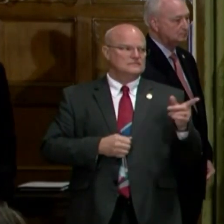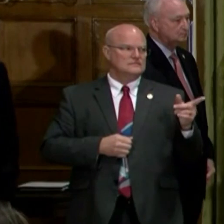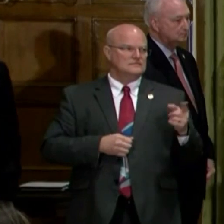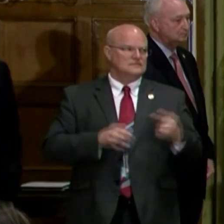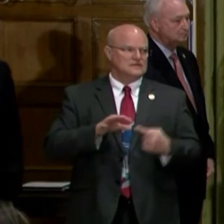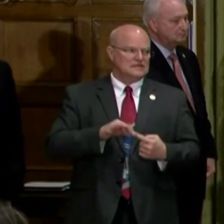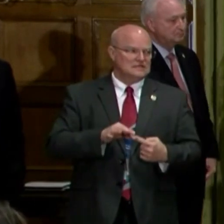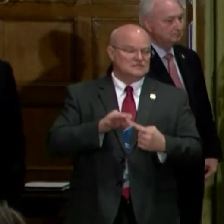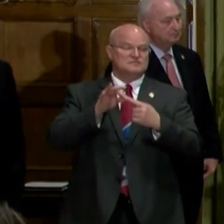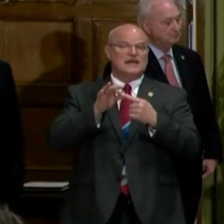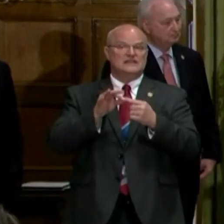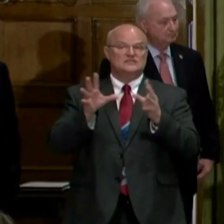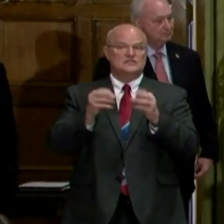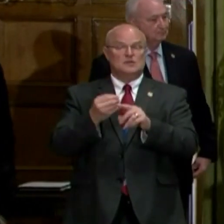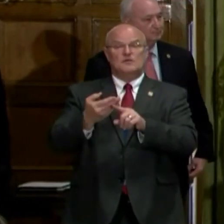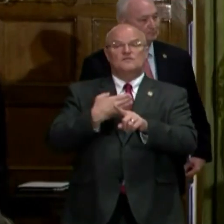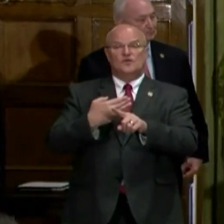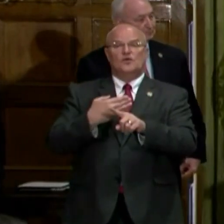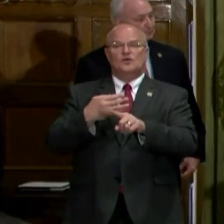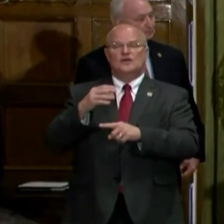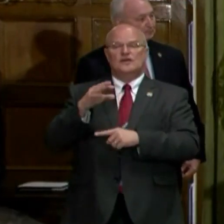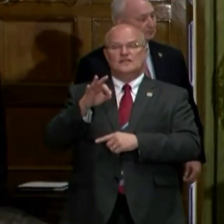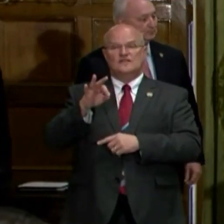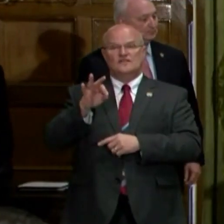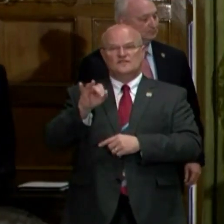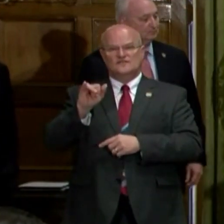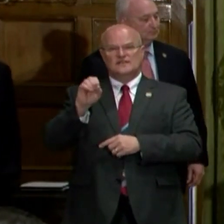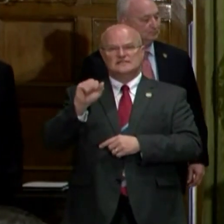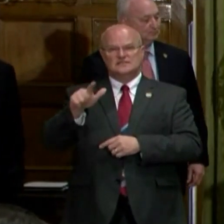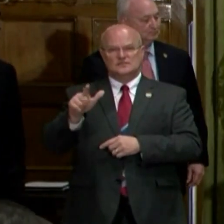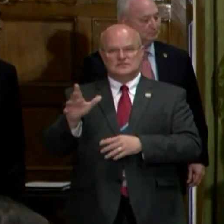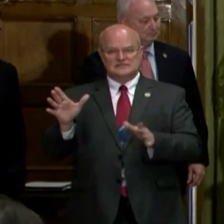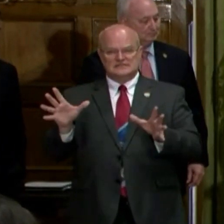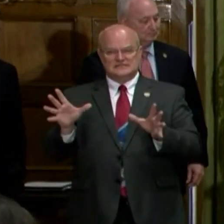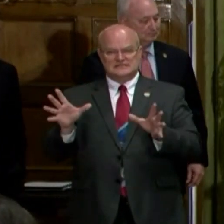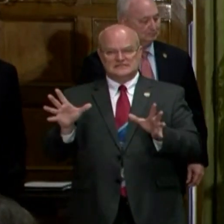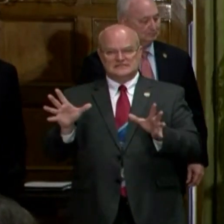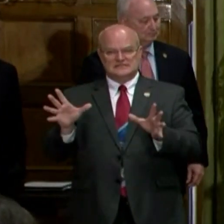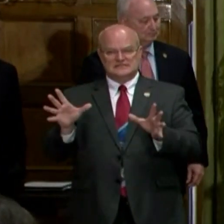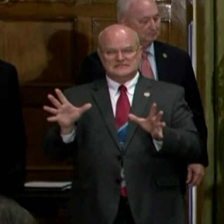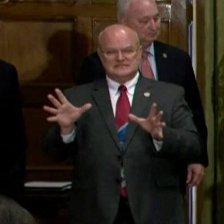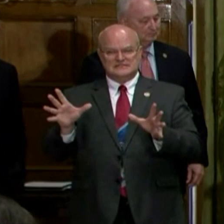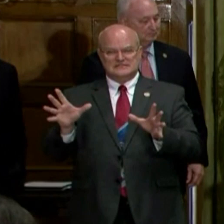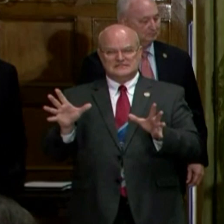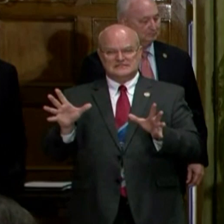Session before the fiscal session? Yes, this will be a special session,